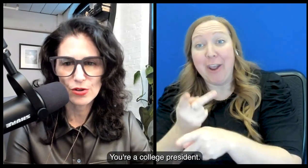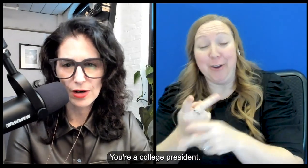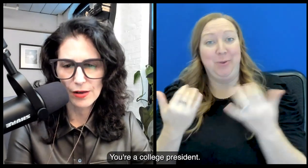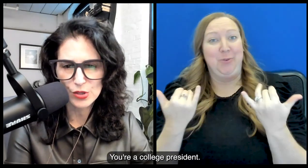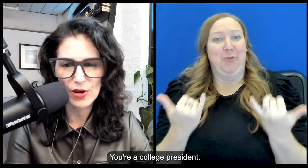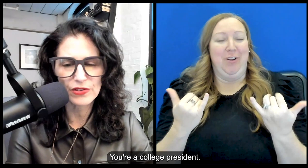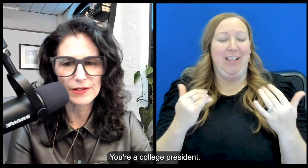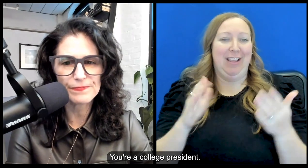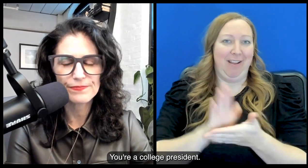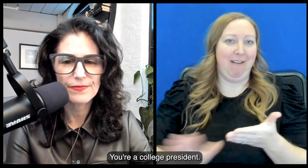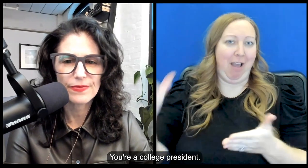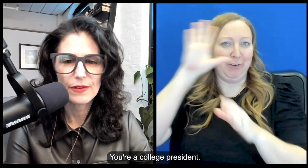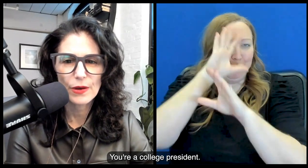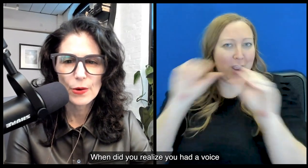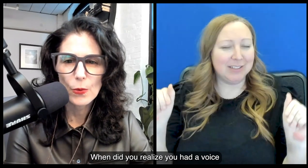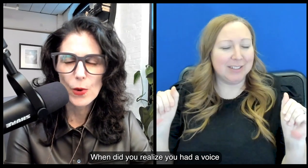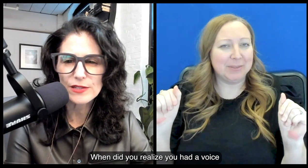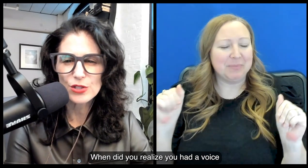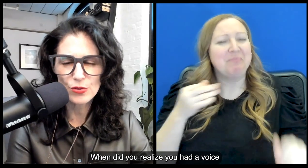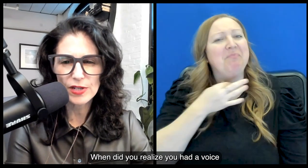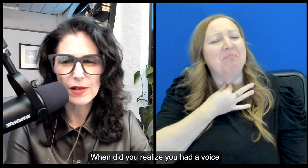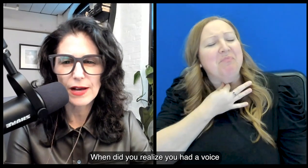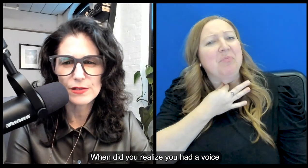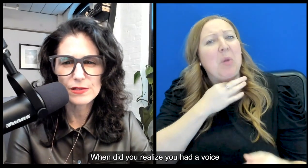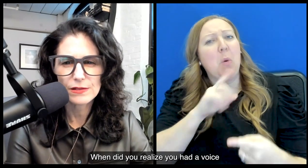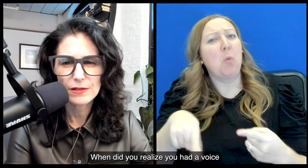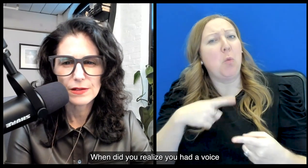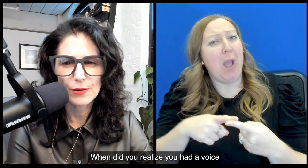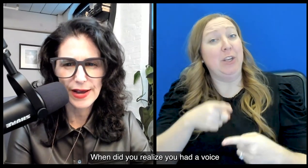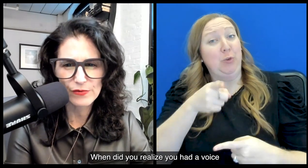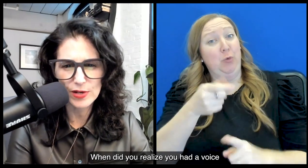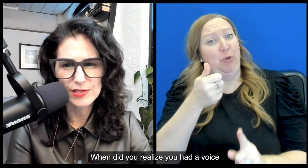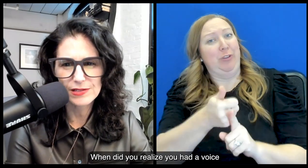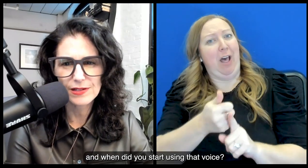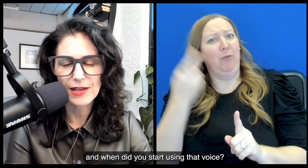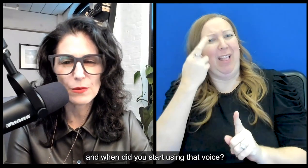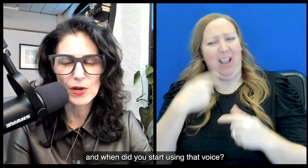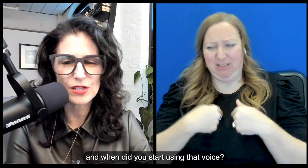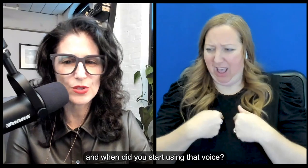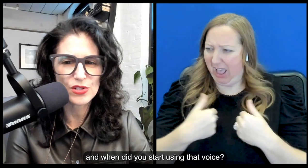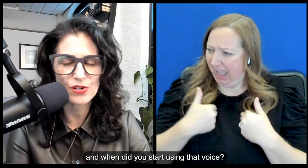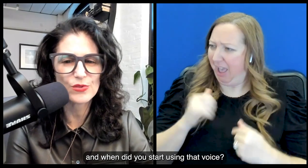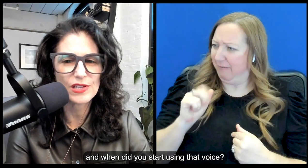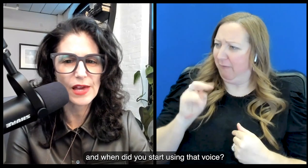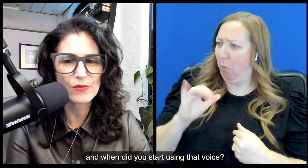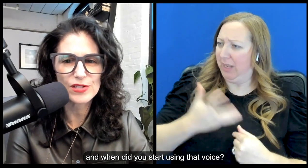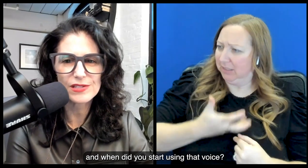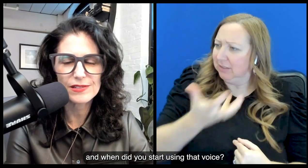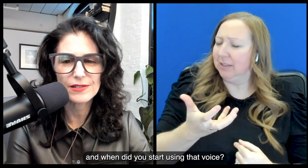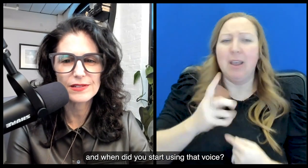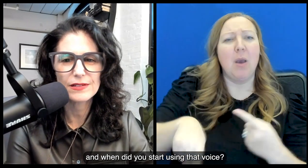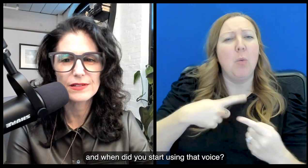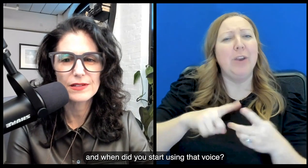You're a college president. When did you realize you had a voice? And when did you start using that